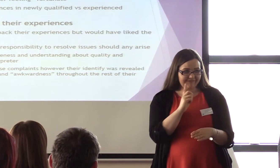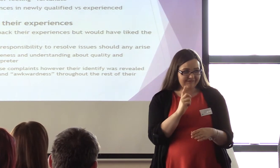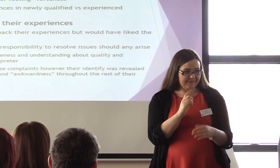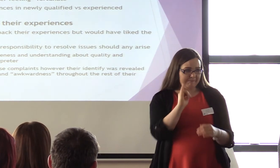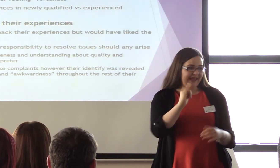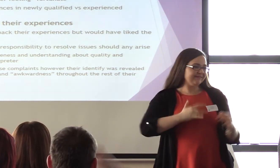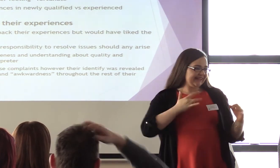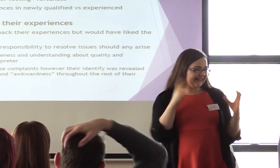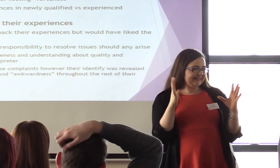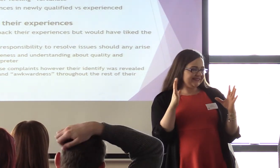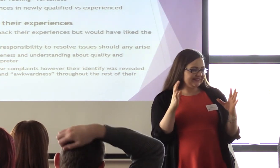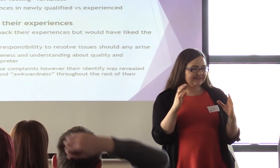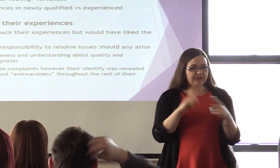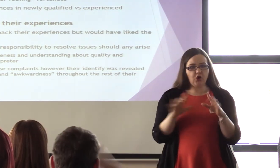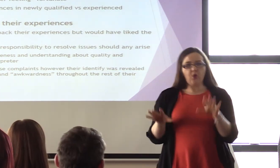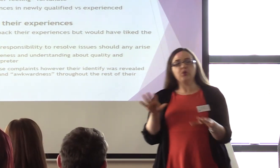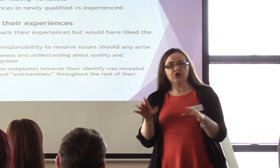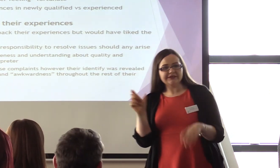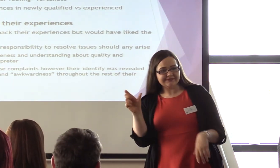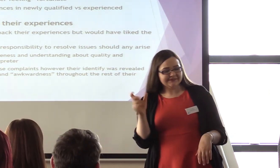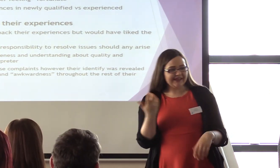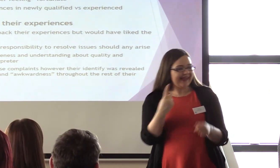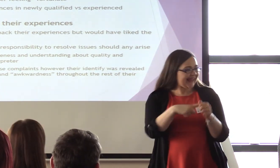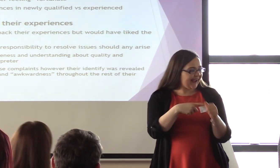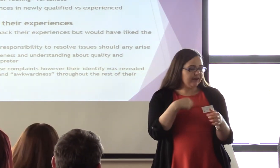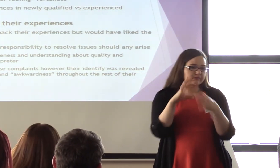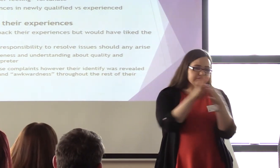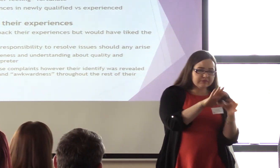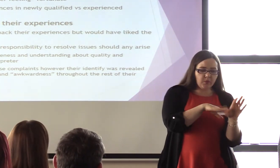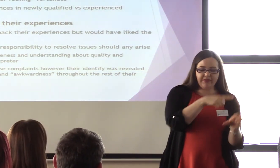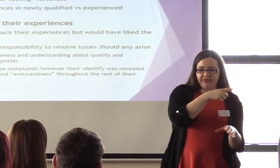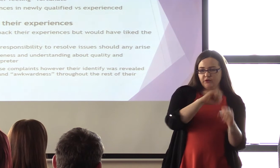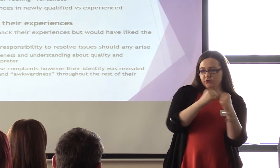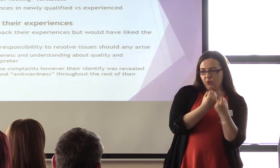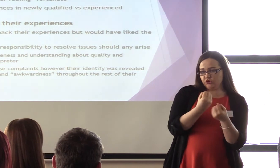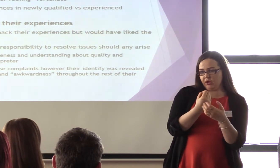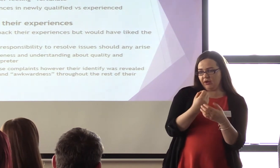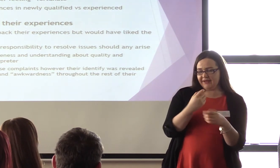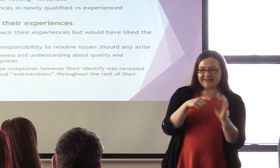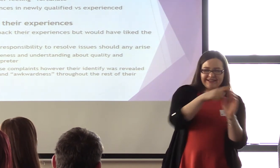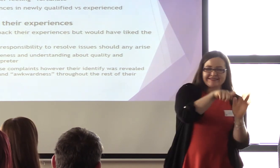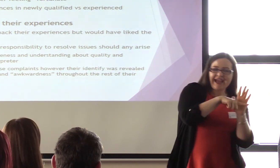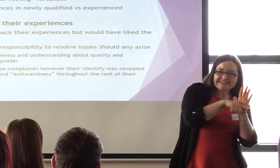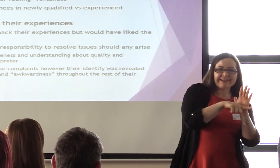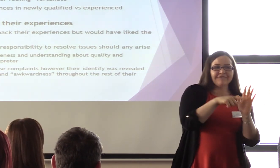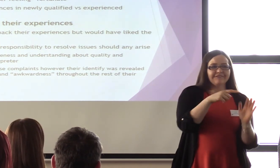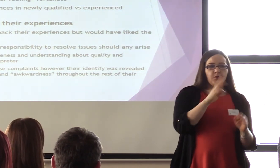exact words that were used by the respondents: bad feelings and awkwardness. Again, affecting the